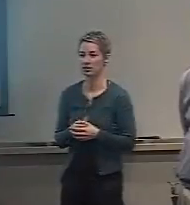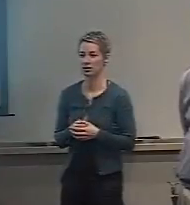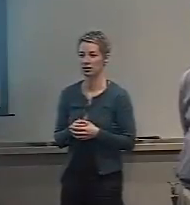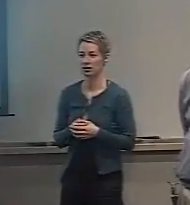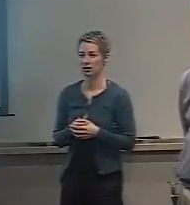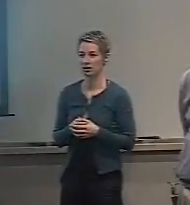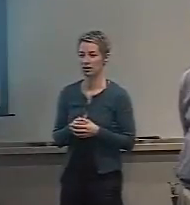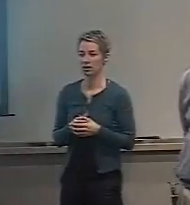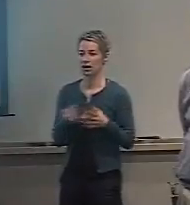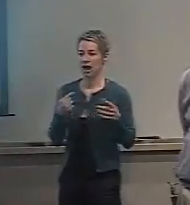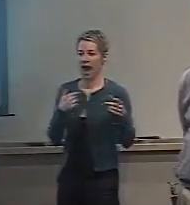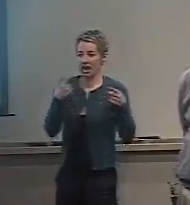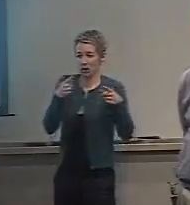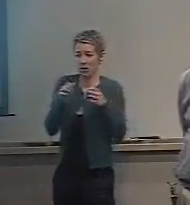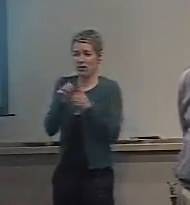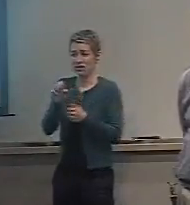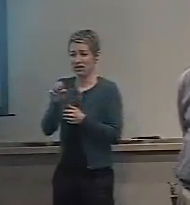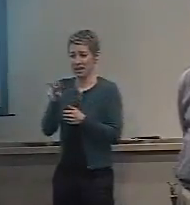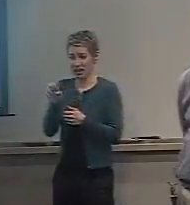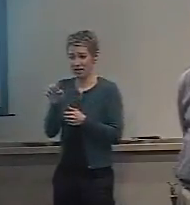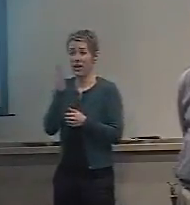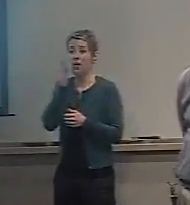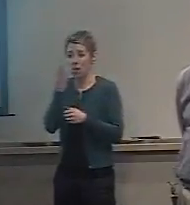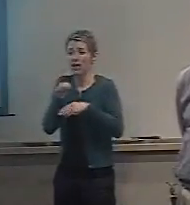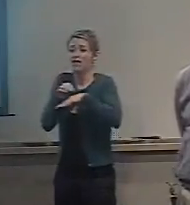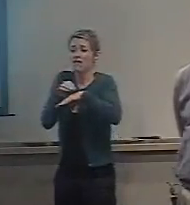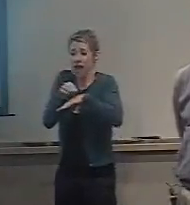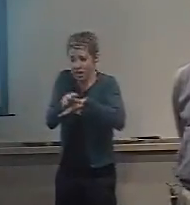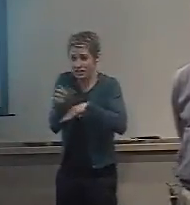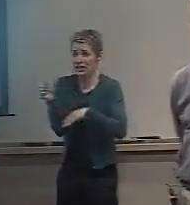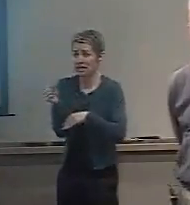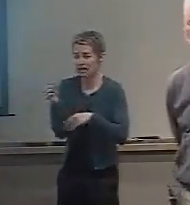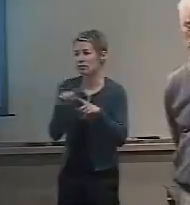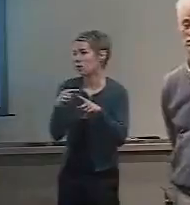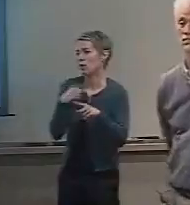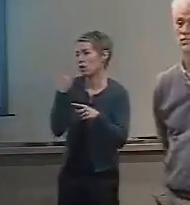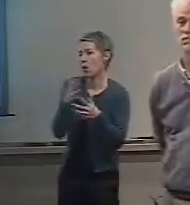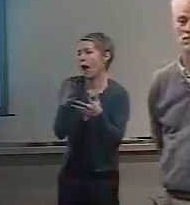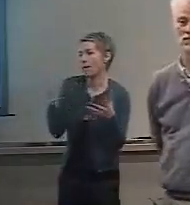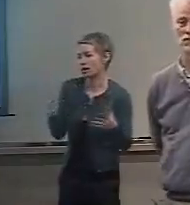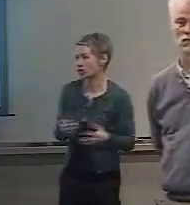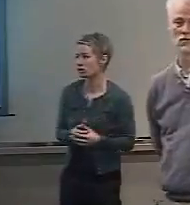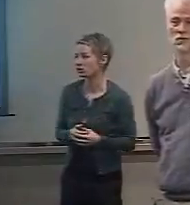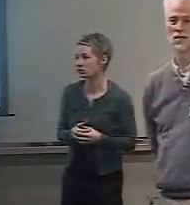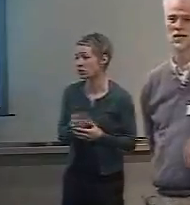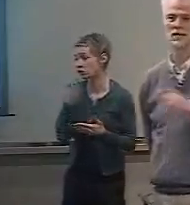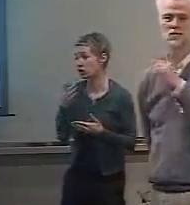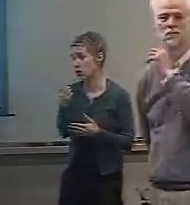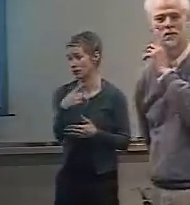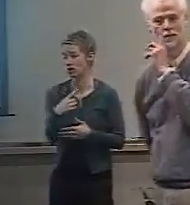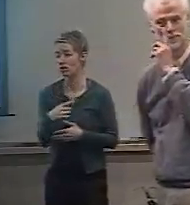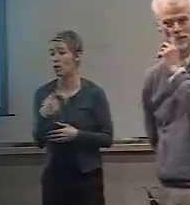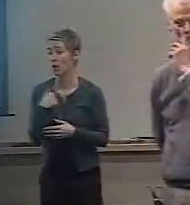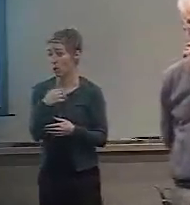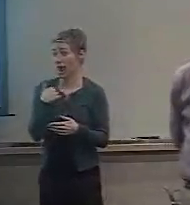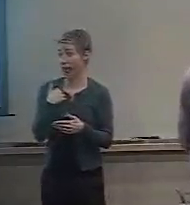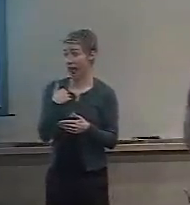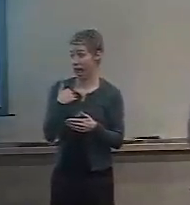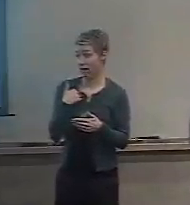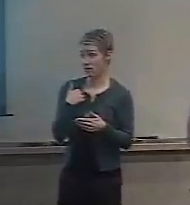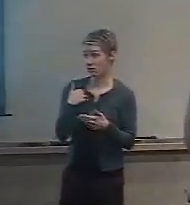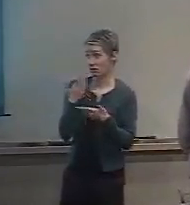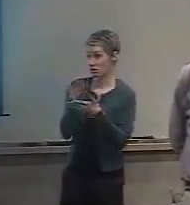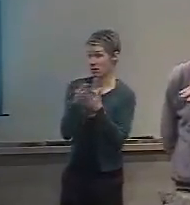I agree with Eve that it will affect it quite a bit, but we don't know how much. That's a good question. We did have some videos, by the way,